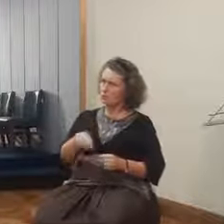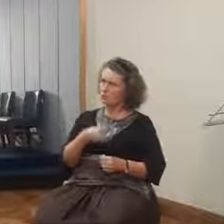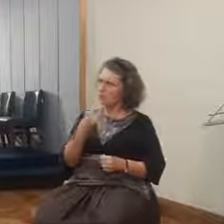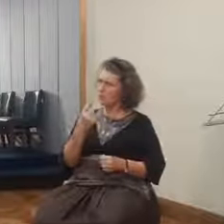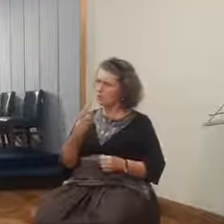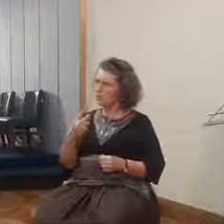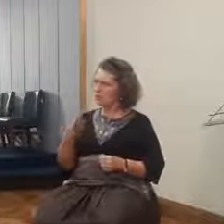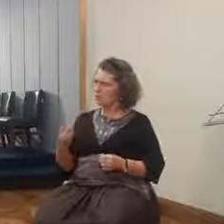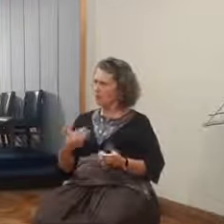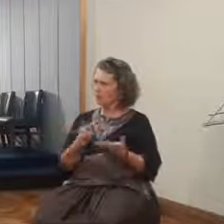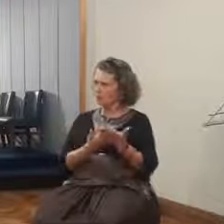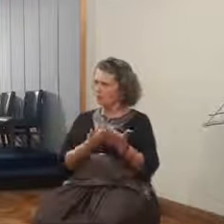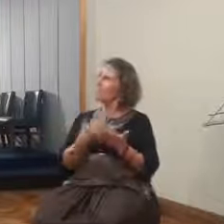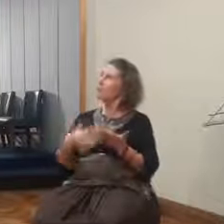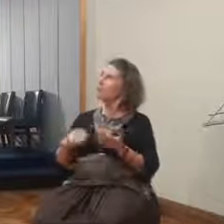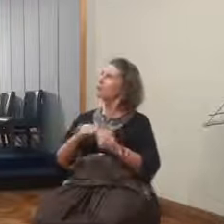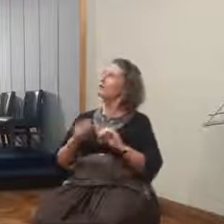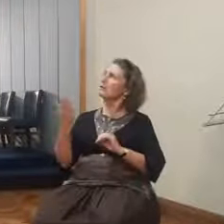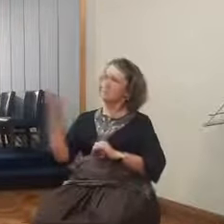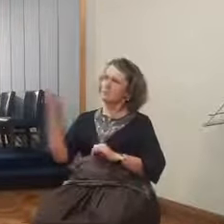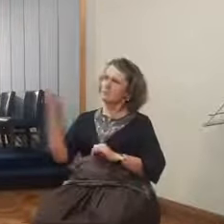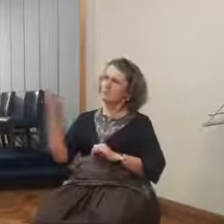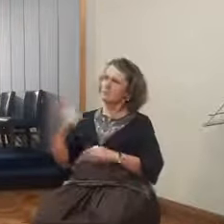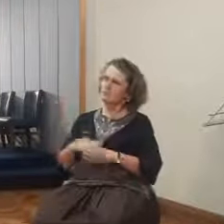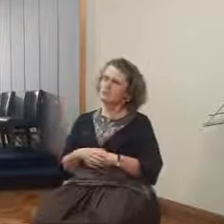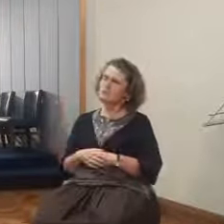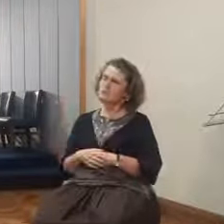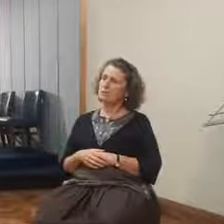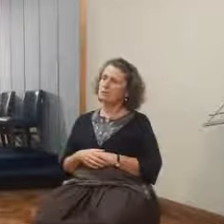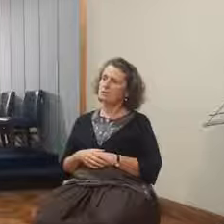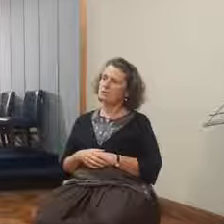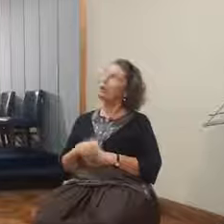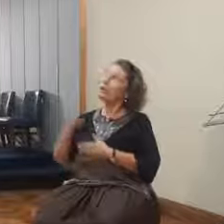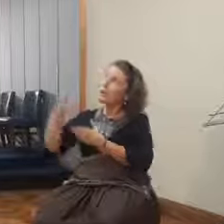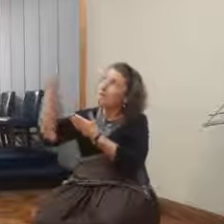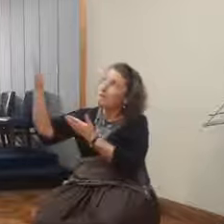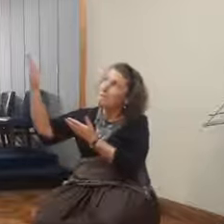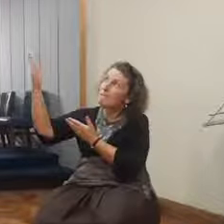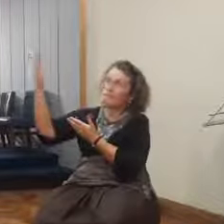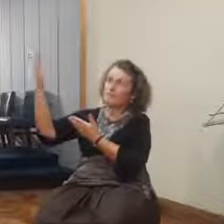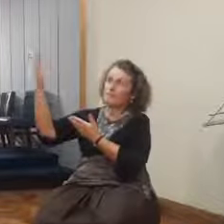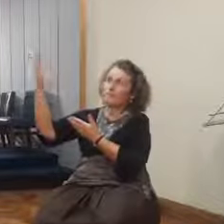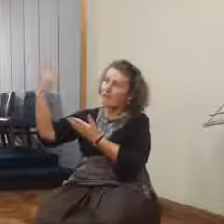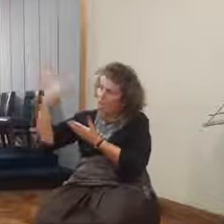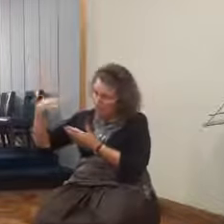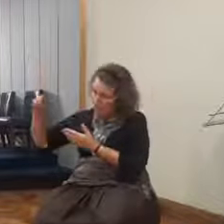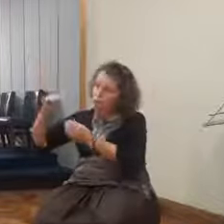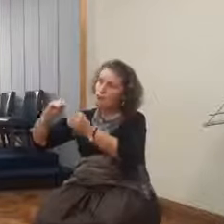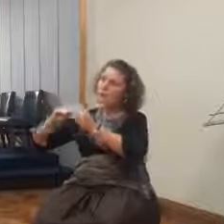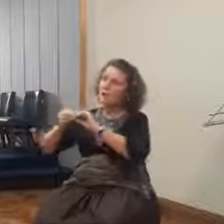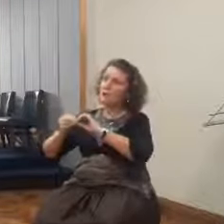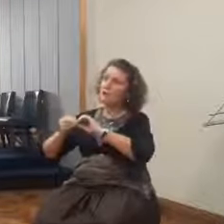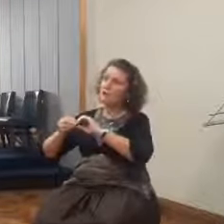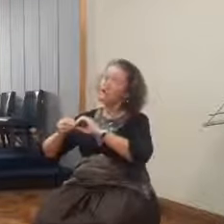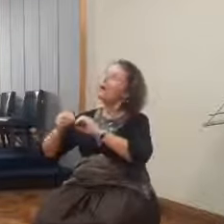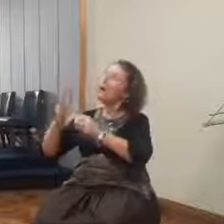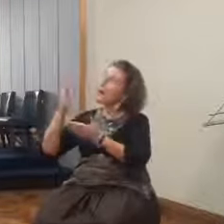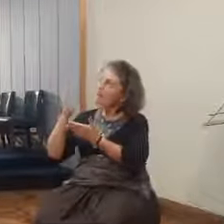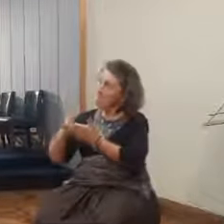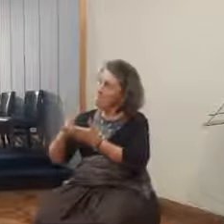believe, such a God who did create and who does sustain by his mighty power,